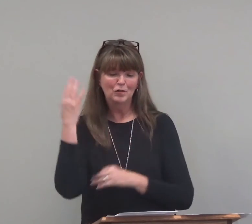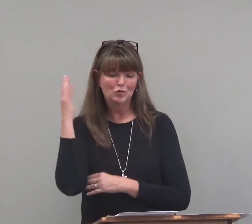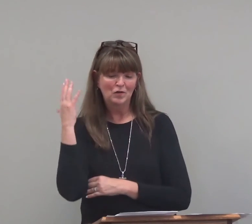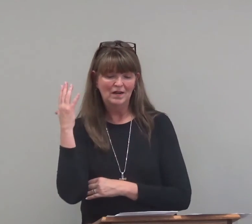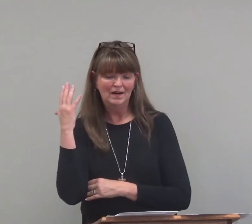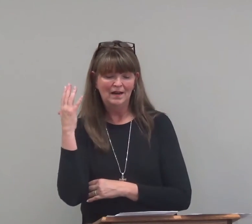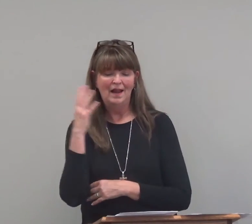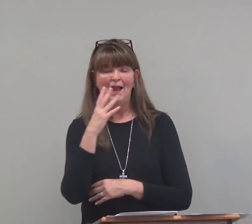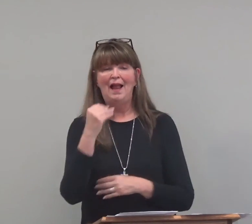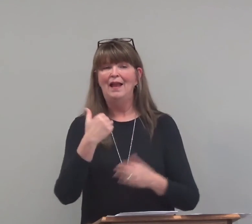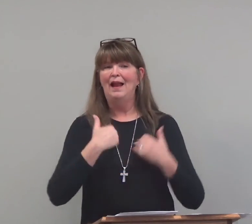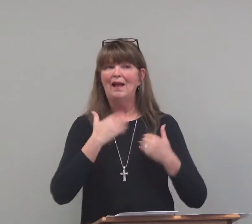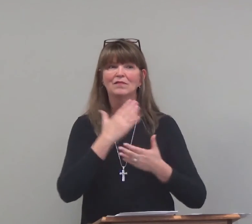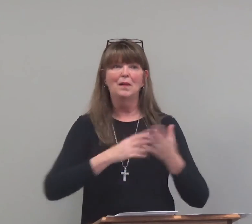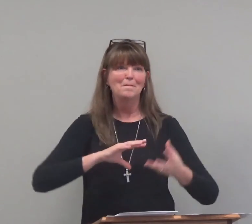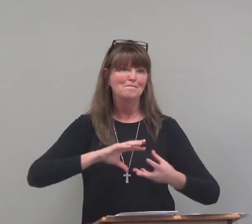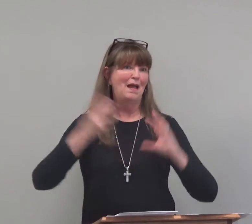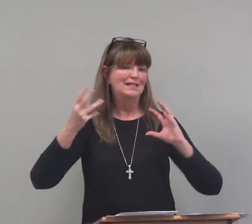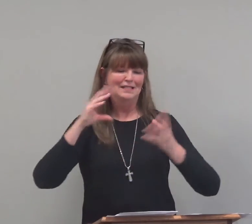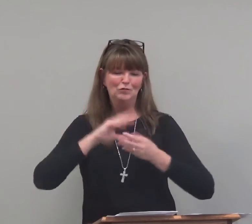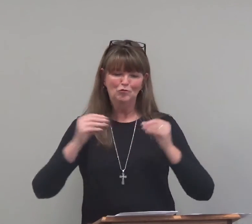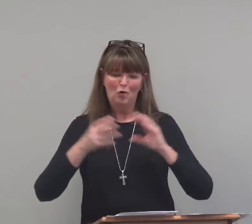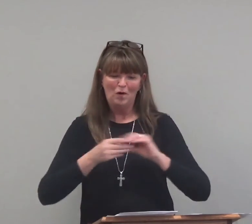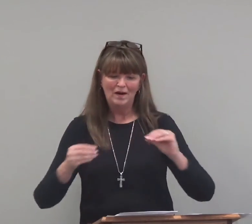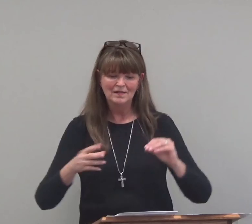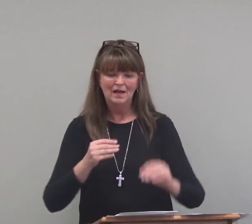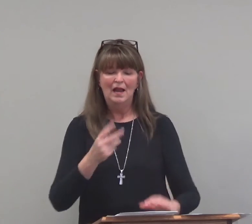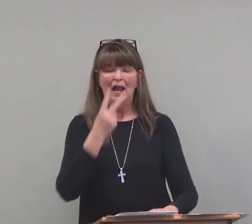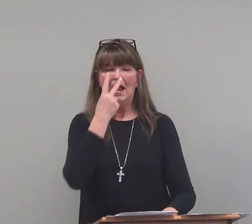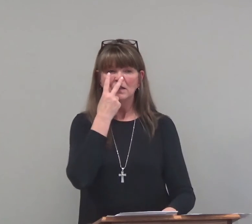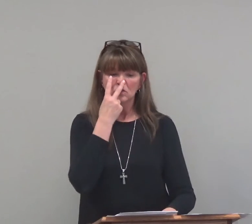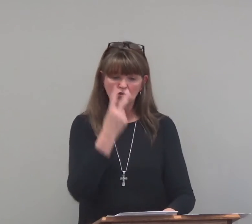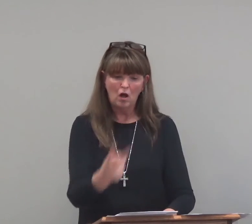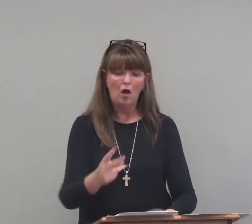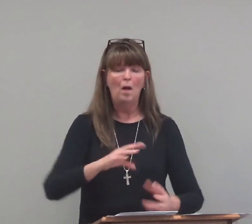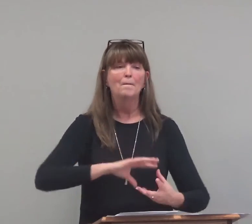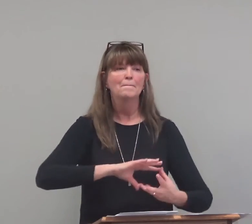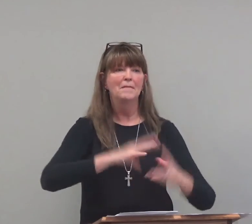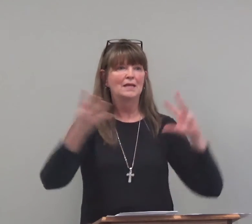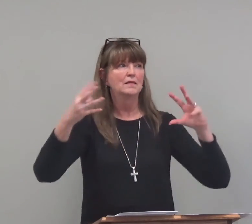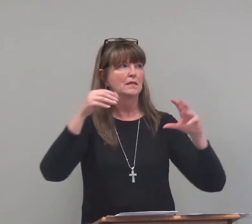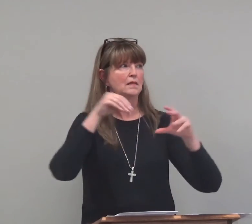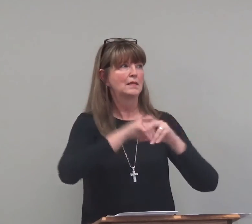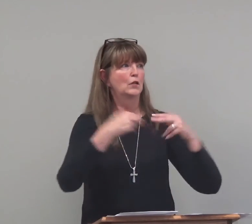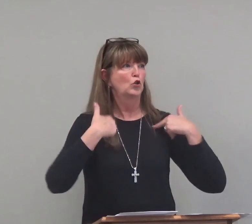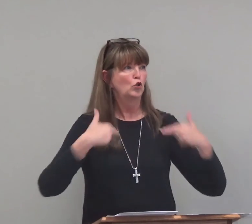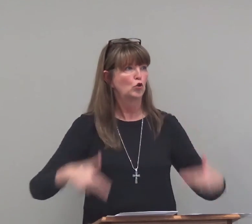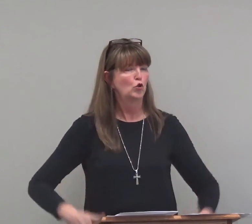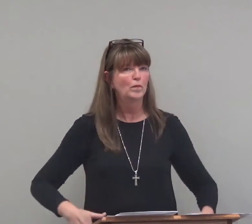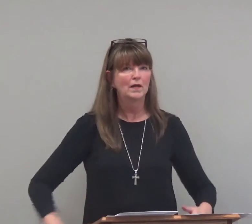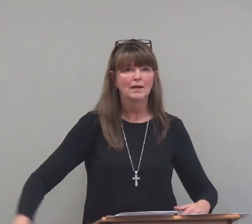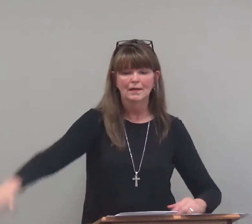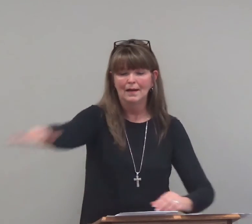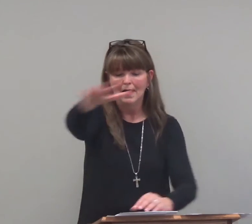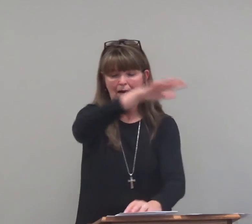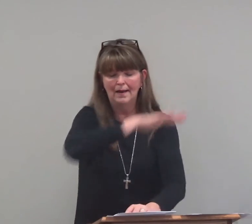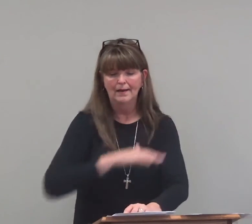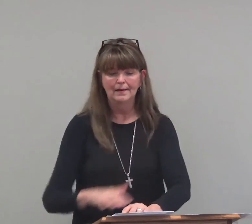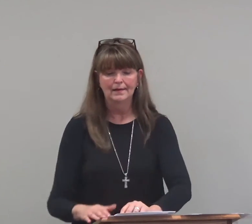messy family tree, who had some messy stories, and he saw mess